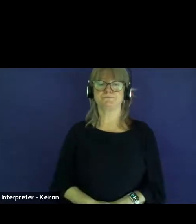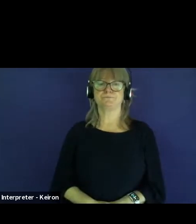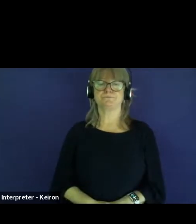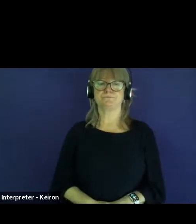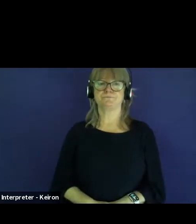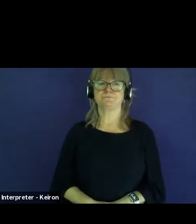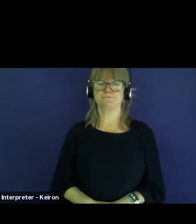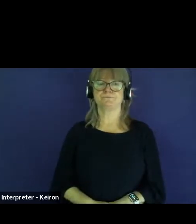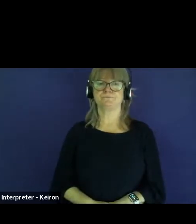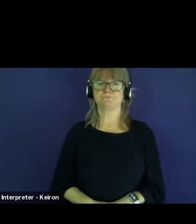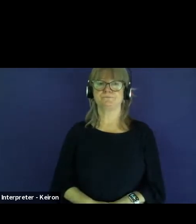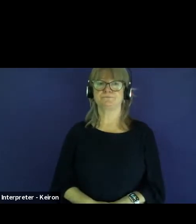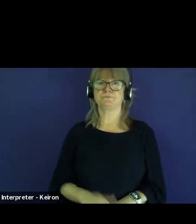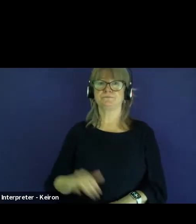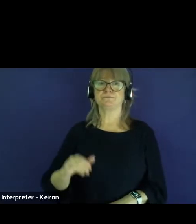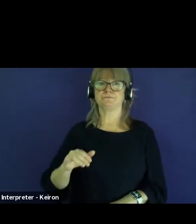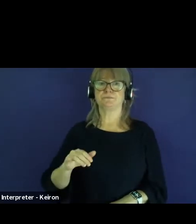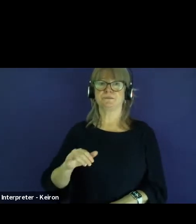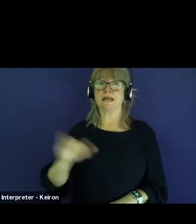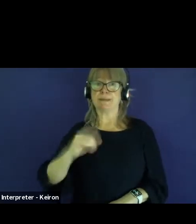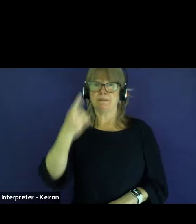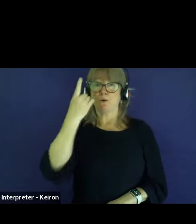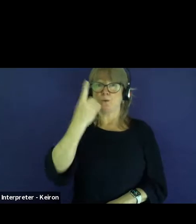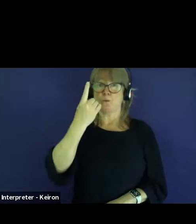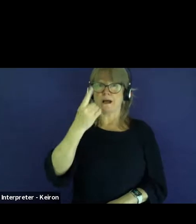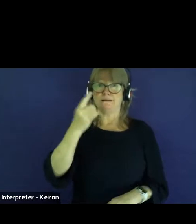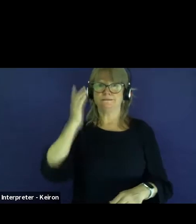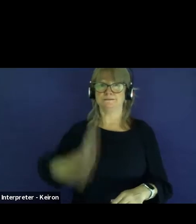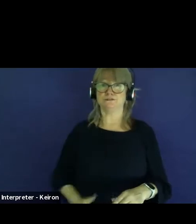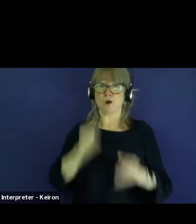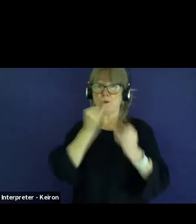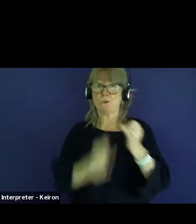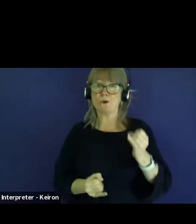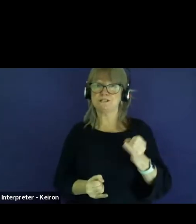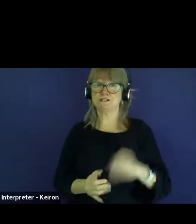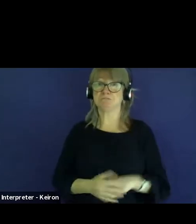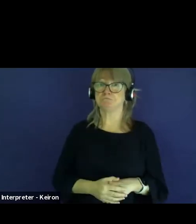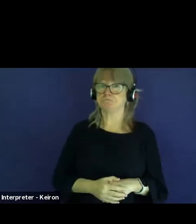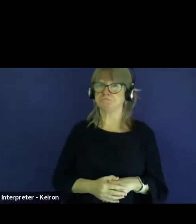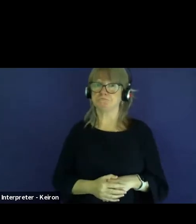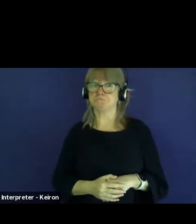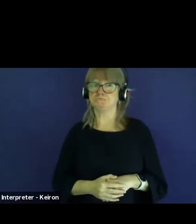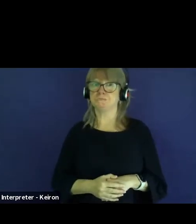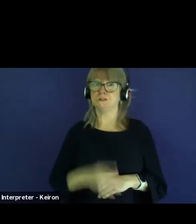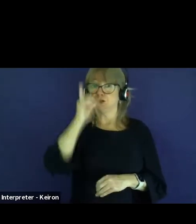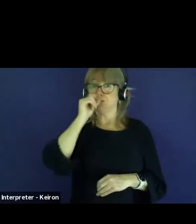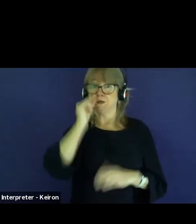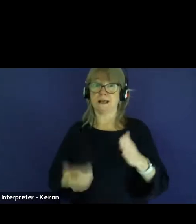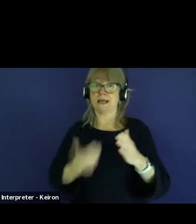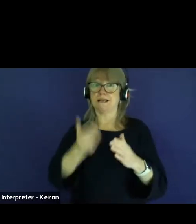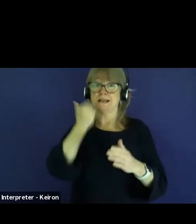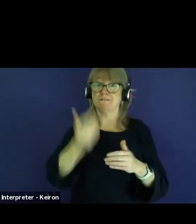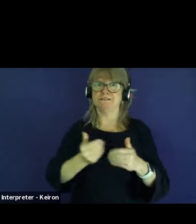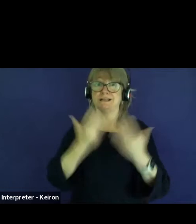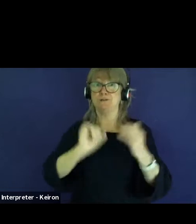flexor. You might notice one side's tighter than the other. Might be something that we can add into our daily routine. It only